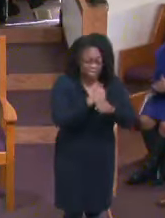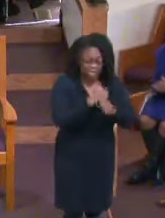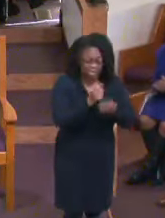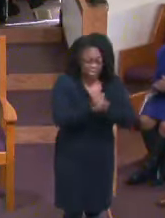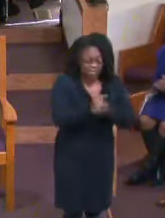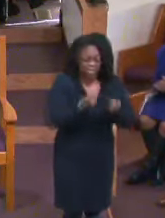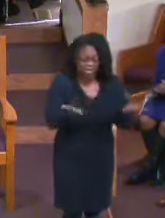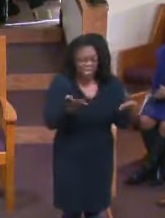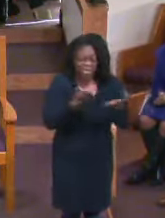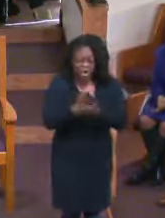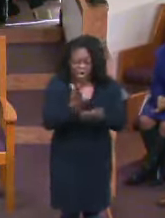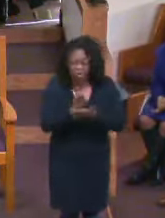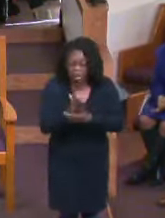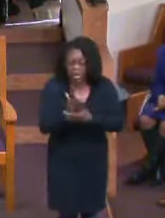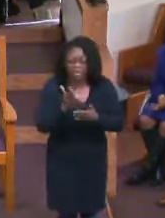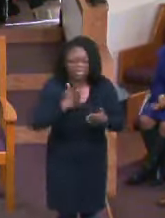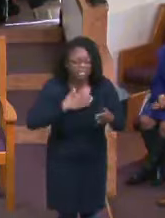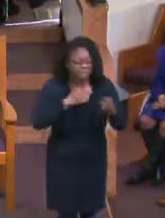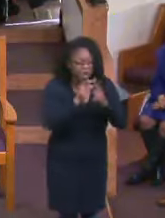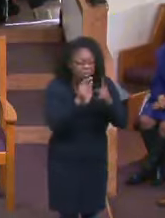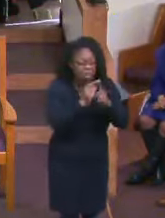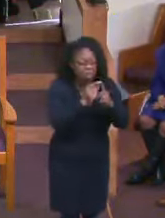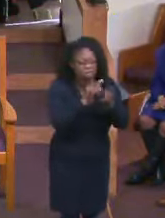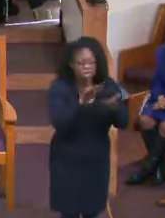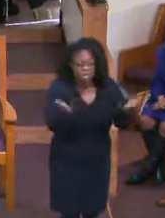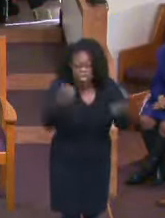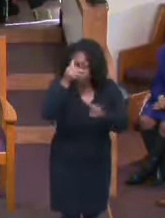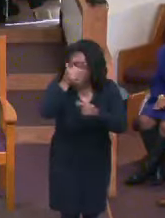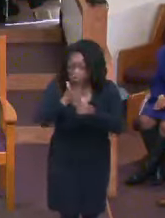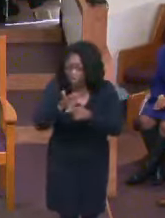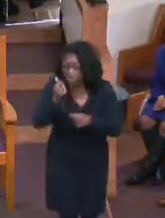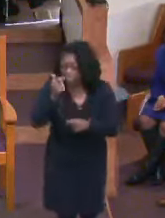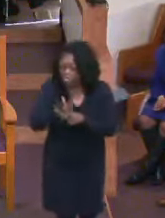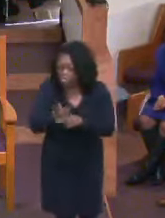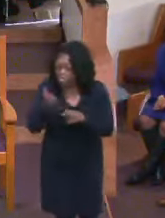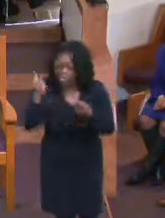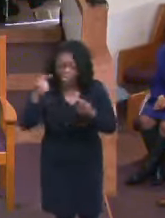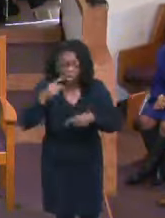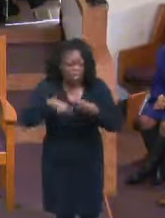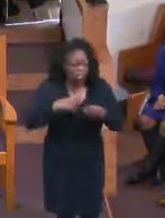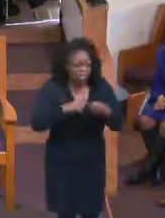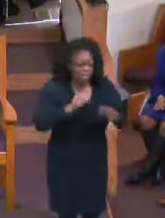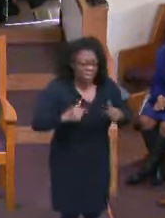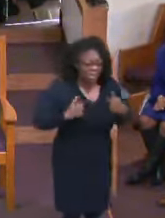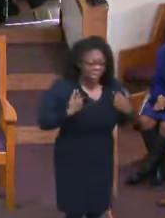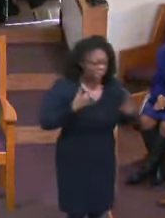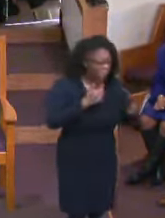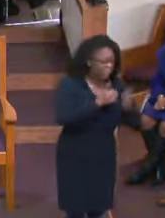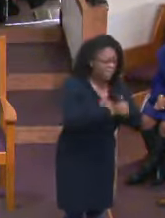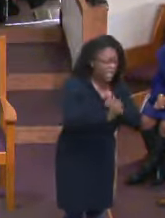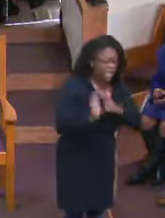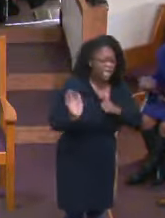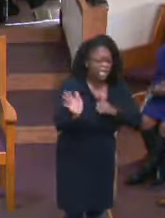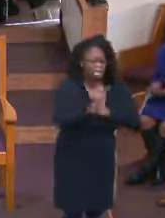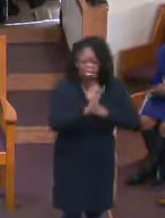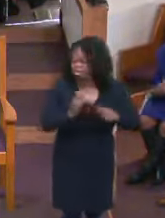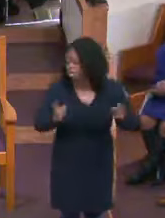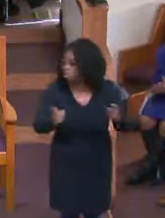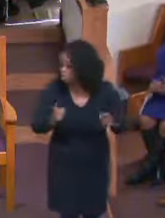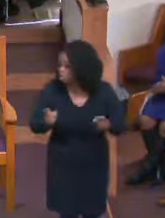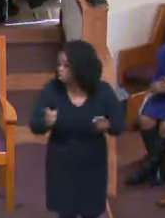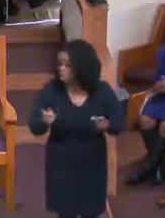my brothers and sisters. When life is beyond your control, when life has you feeling there's nothing else you can